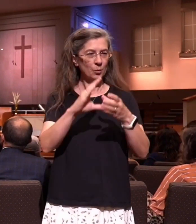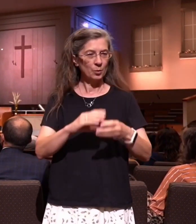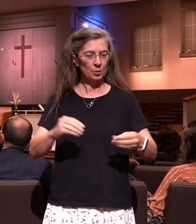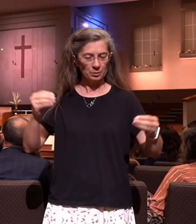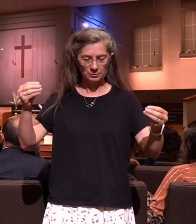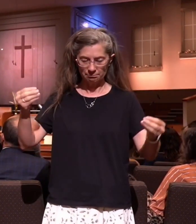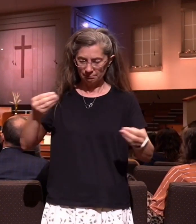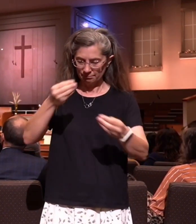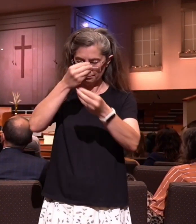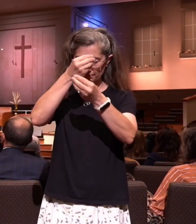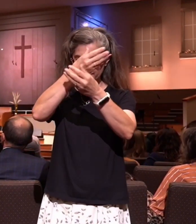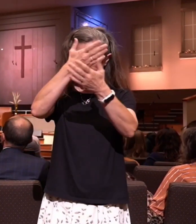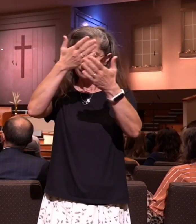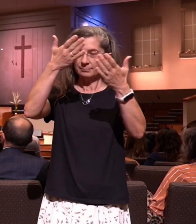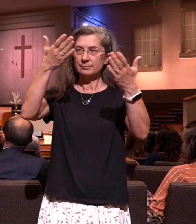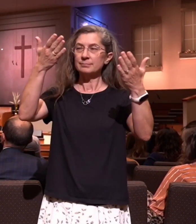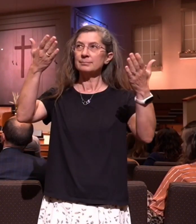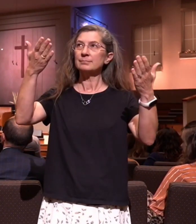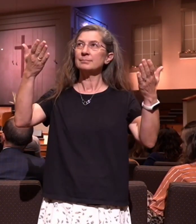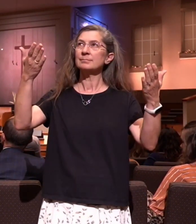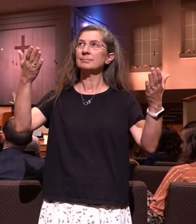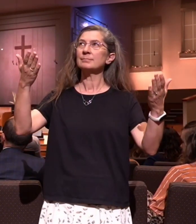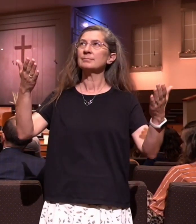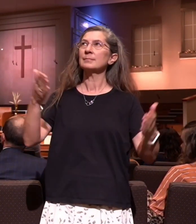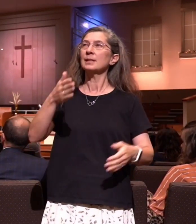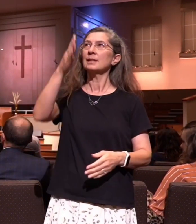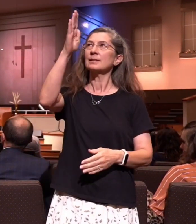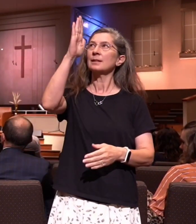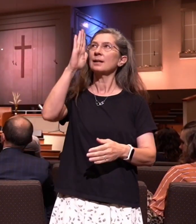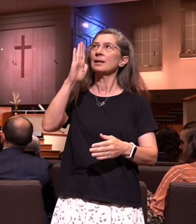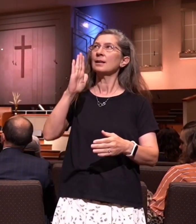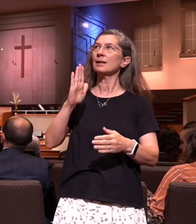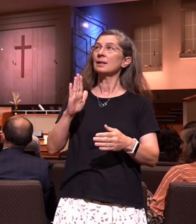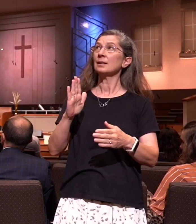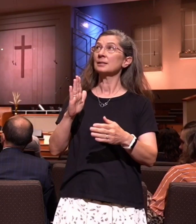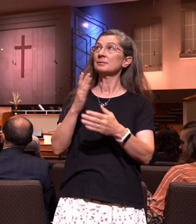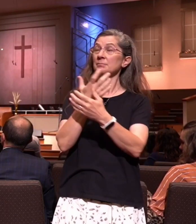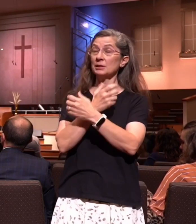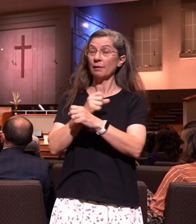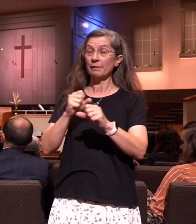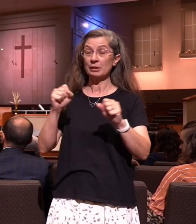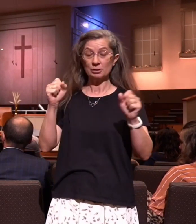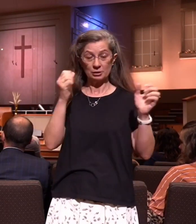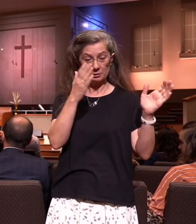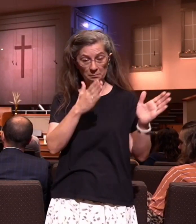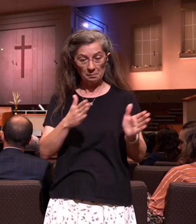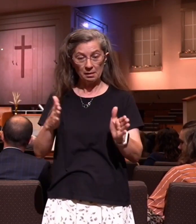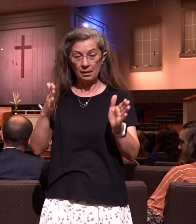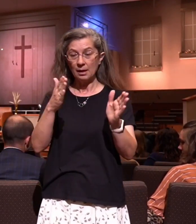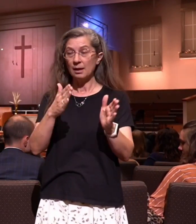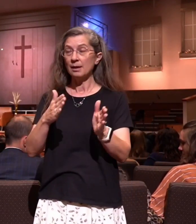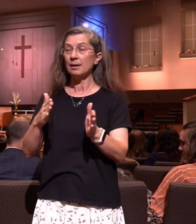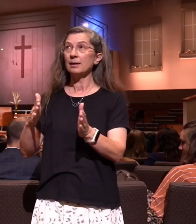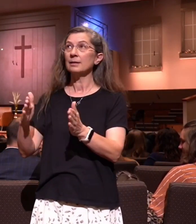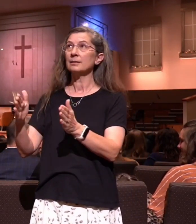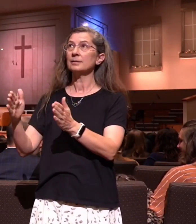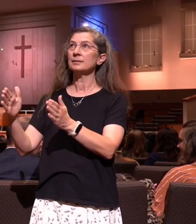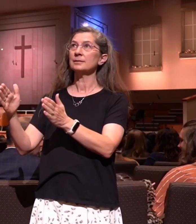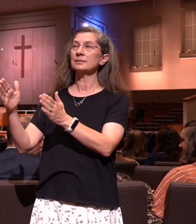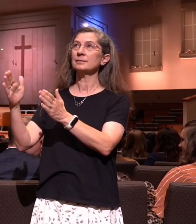of God's redemption plan. How